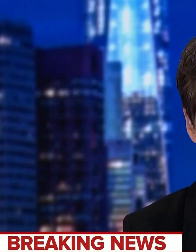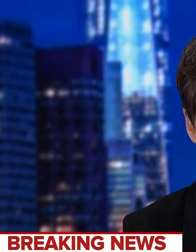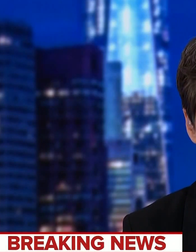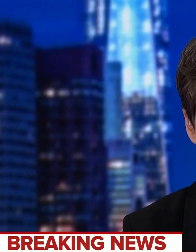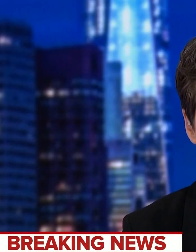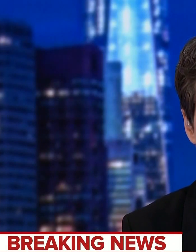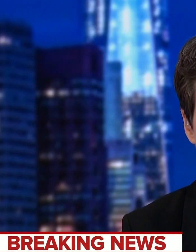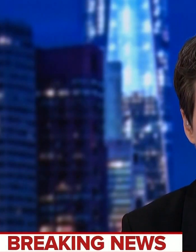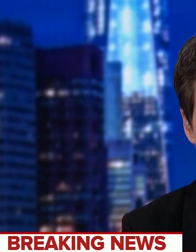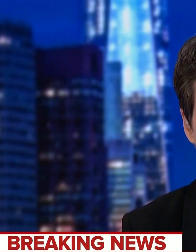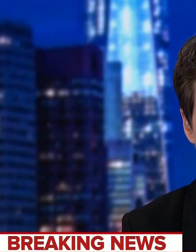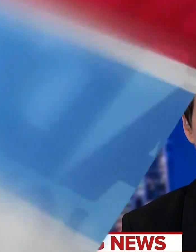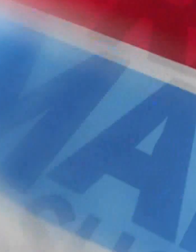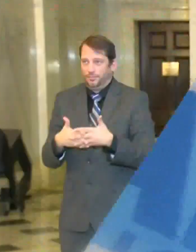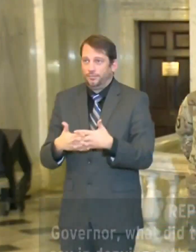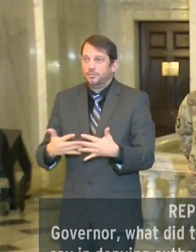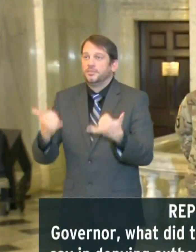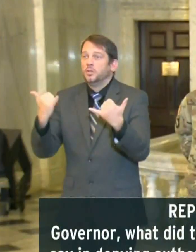returned.